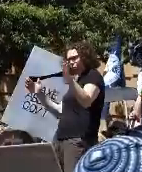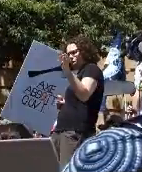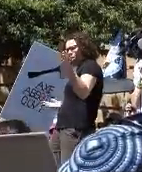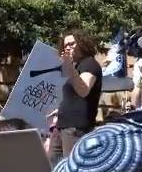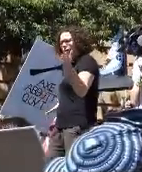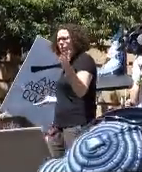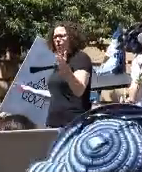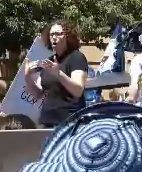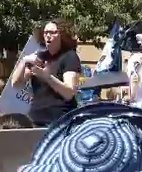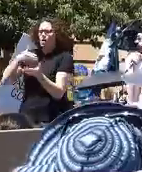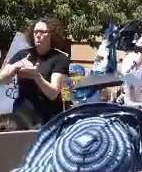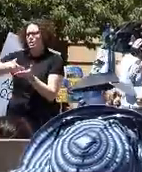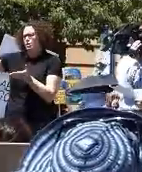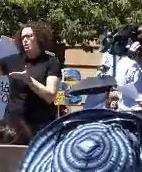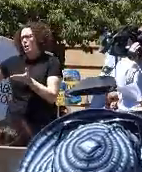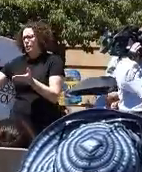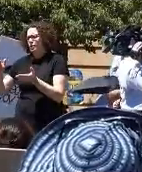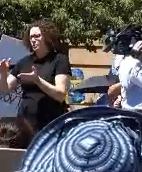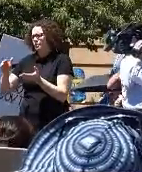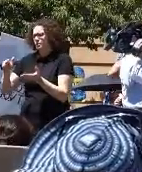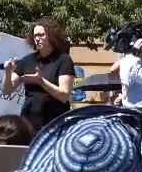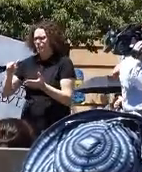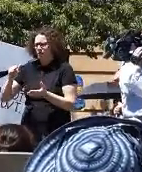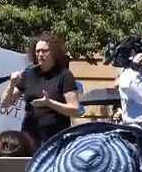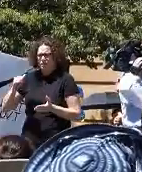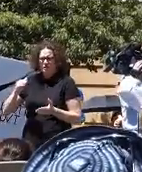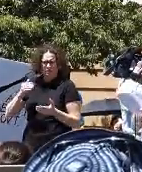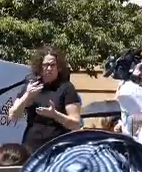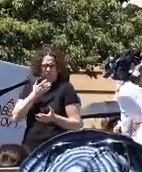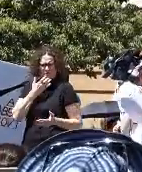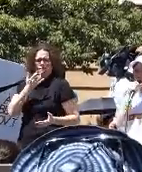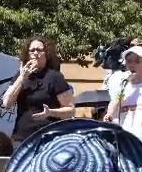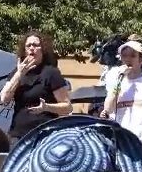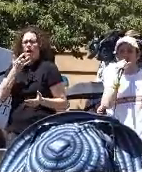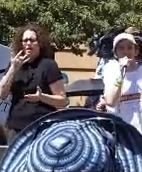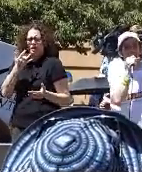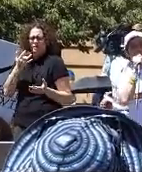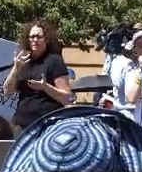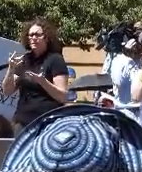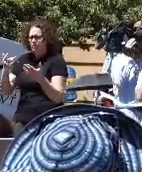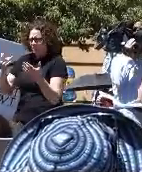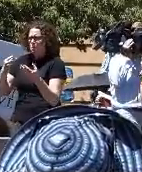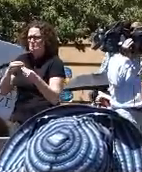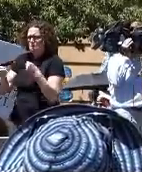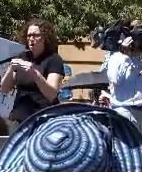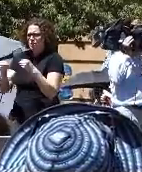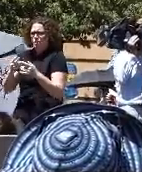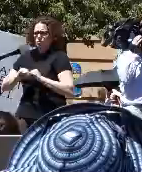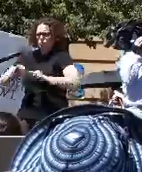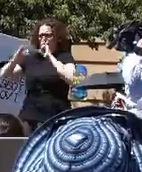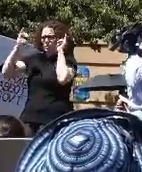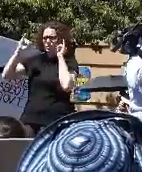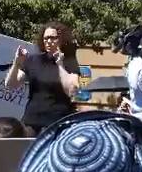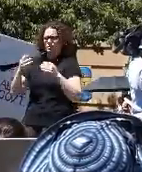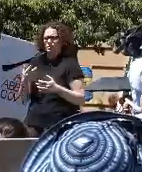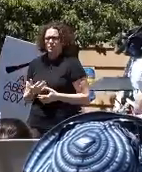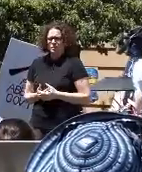I reject the confected budget crisis and rush to surplus at the expense of the